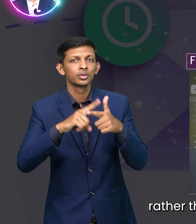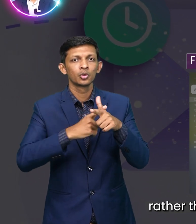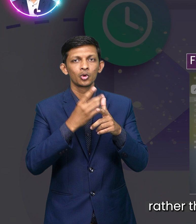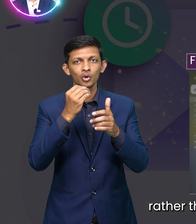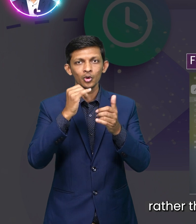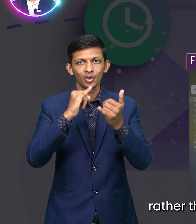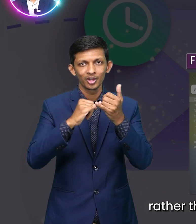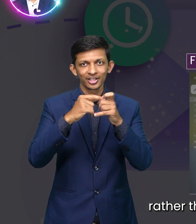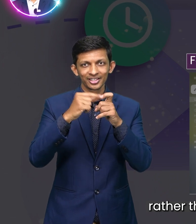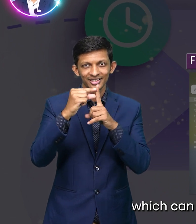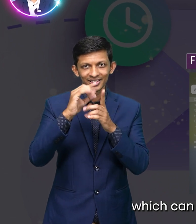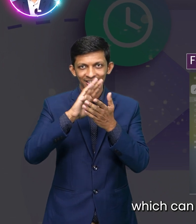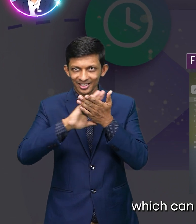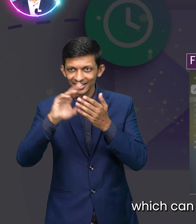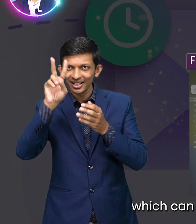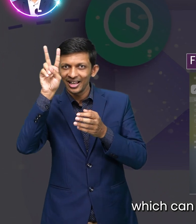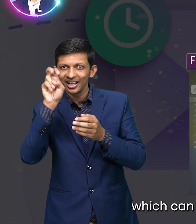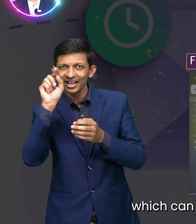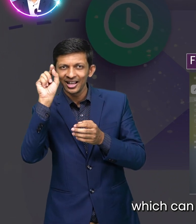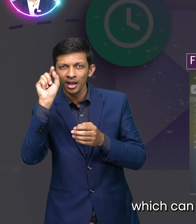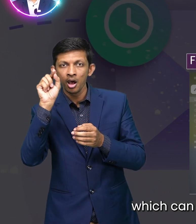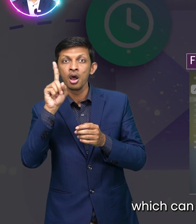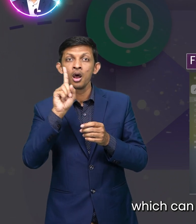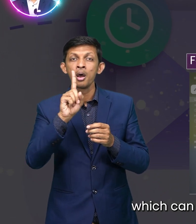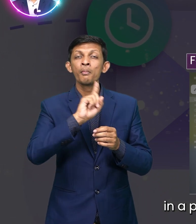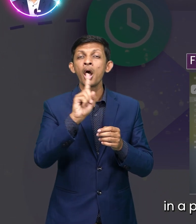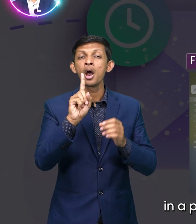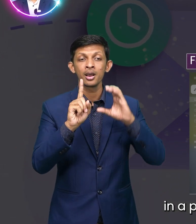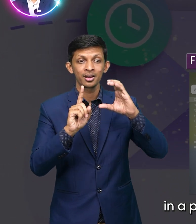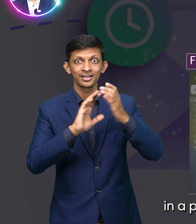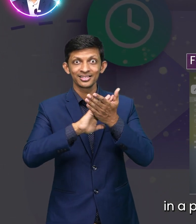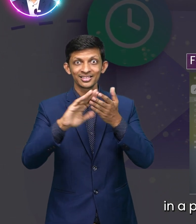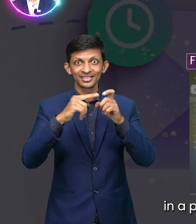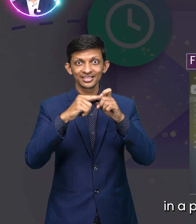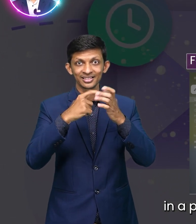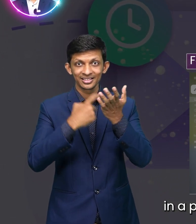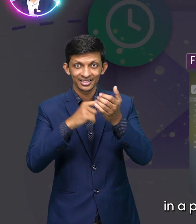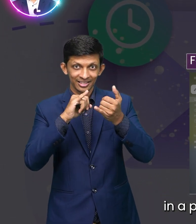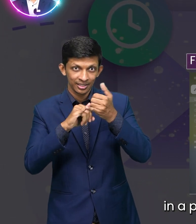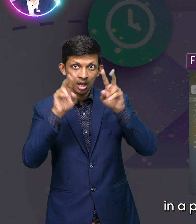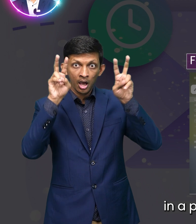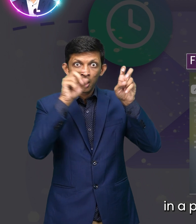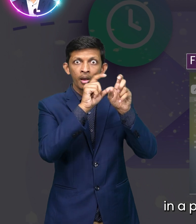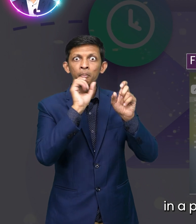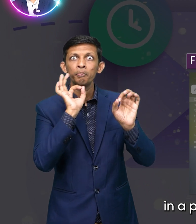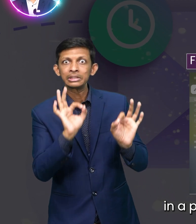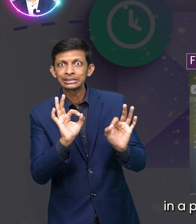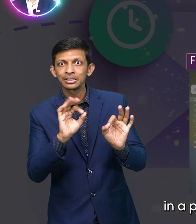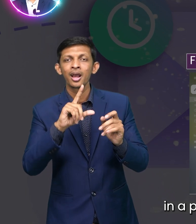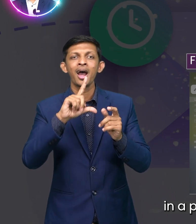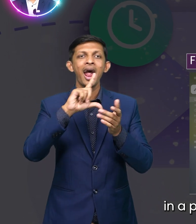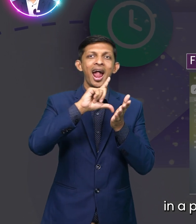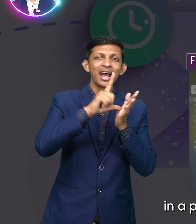later, which can come off as too informal in a professional context.